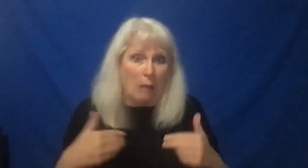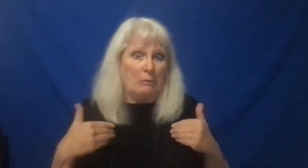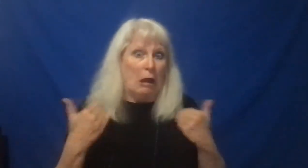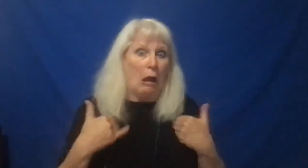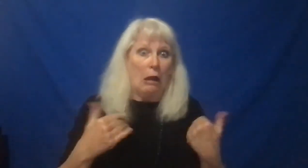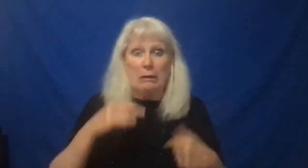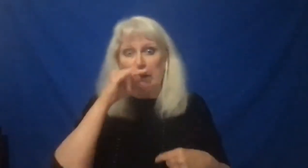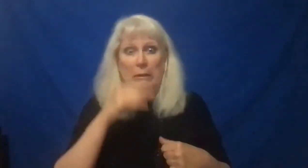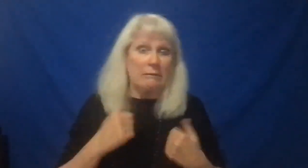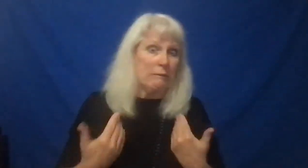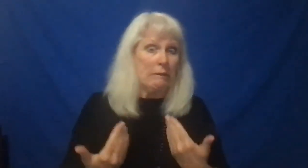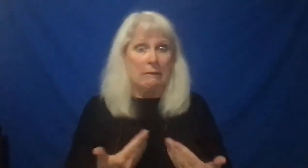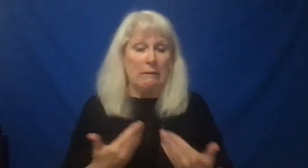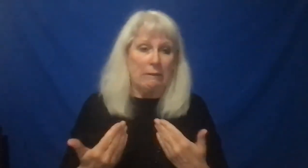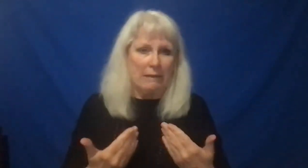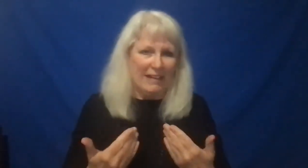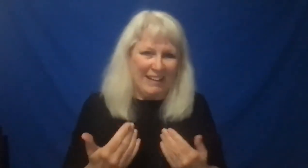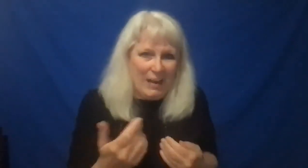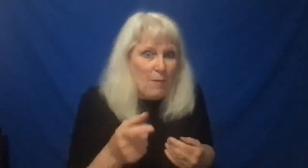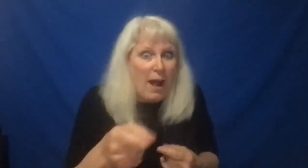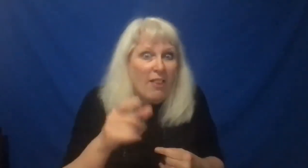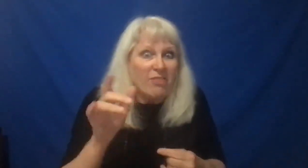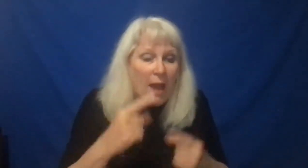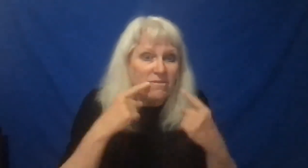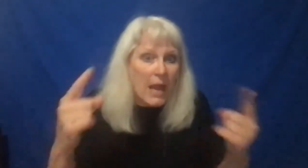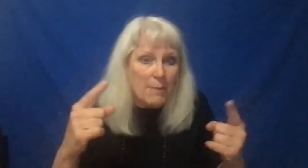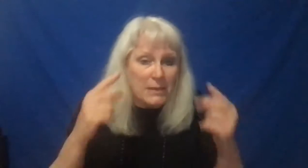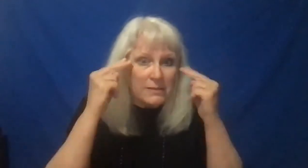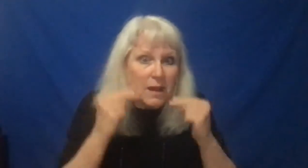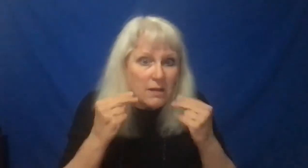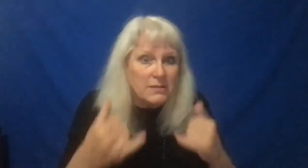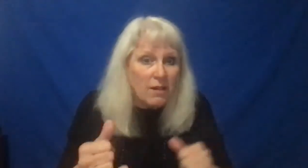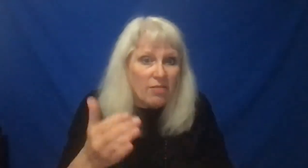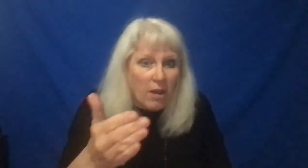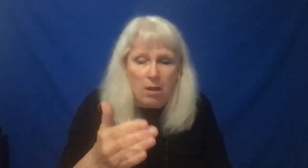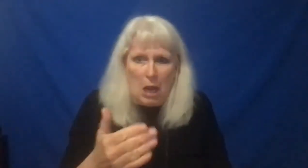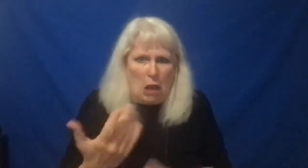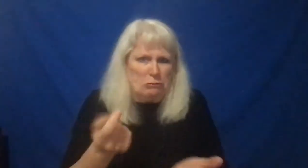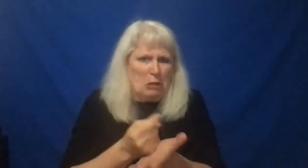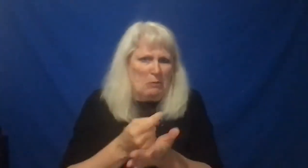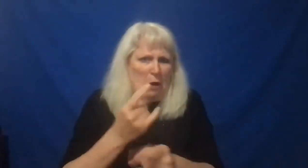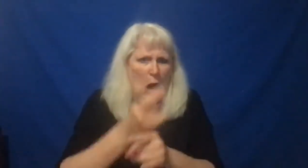didn't know a lot of things in those days, let alone what treatment for alcoholism was. And